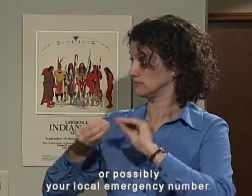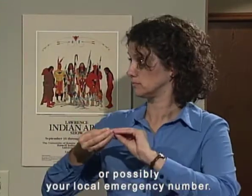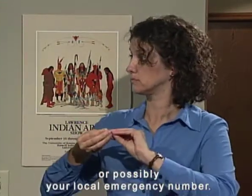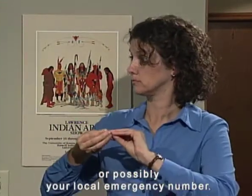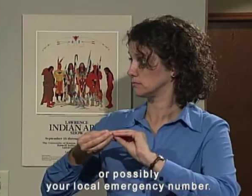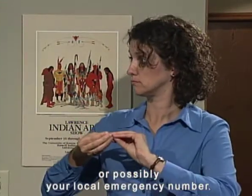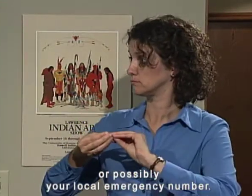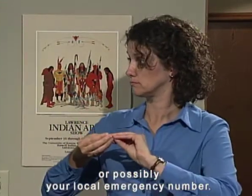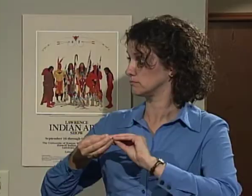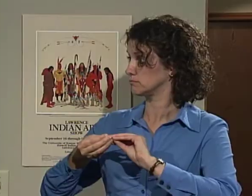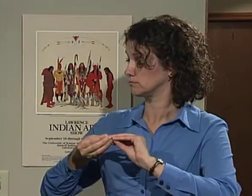emergency number.